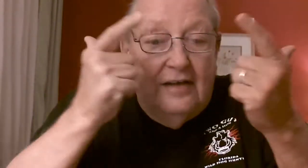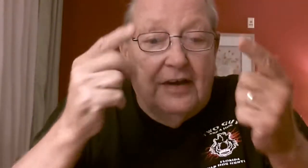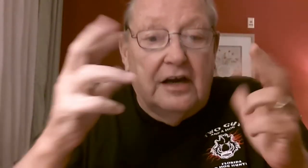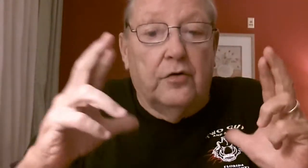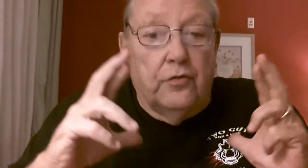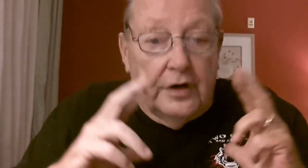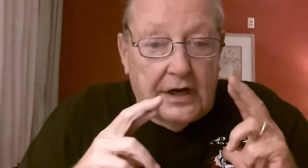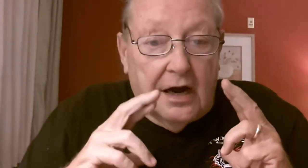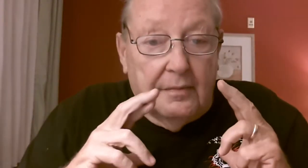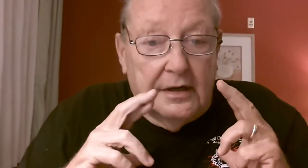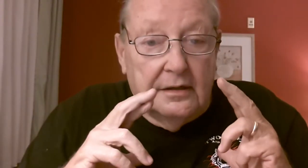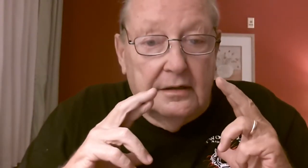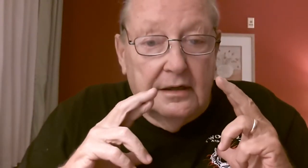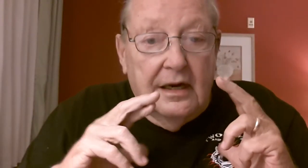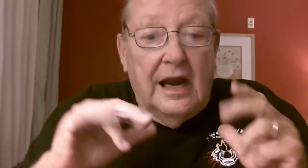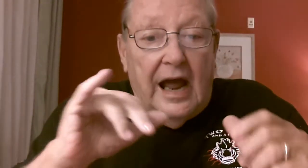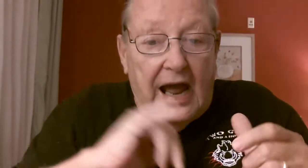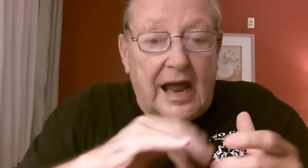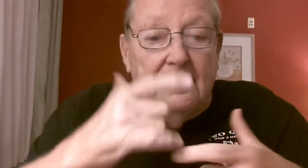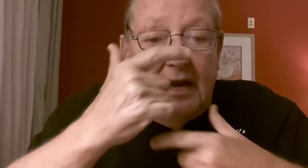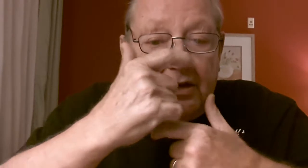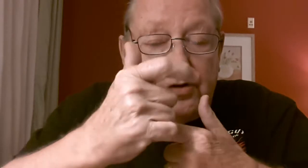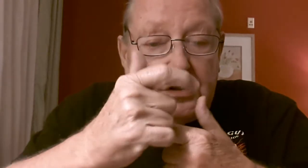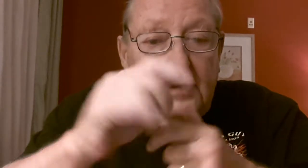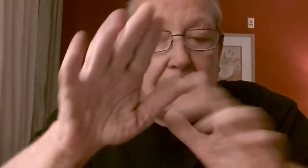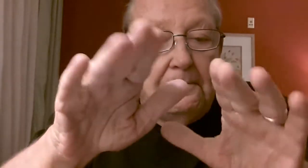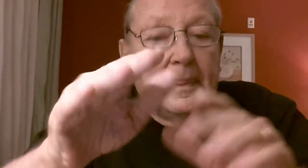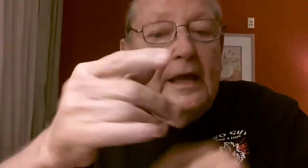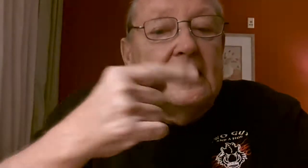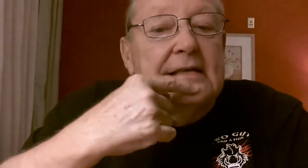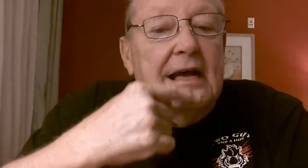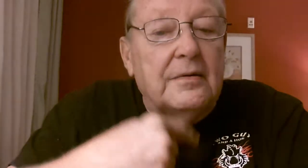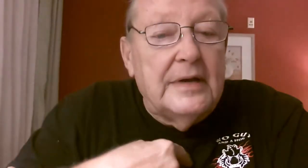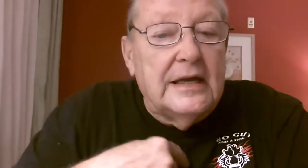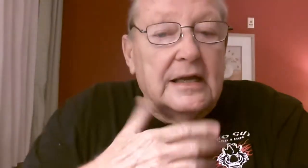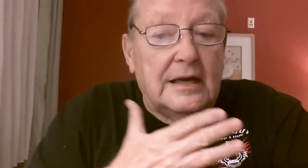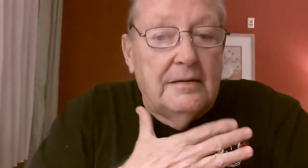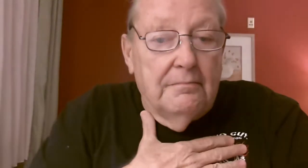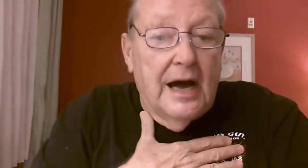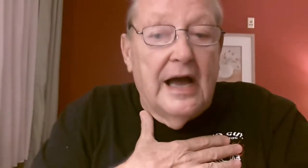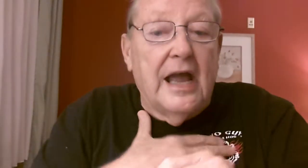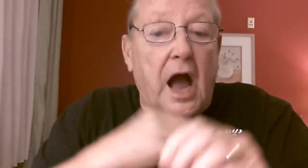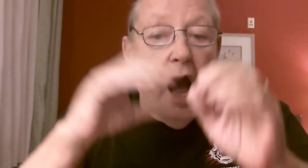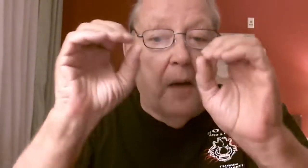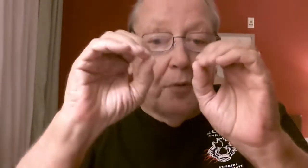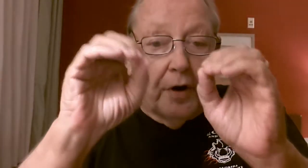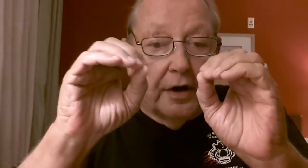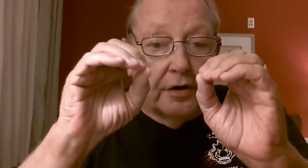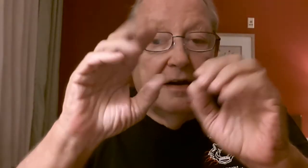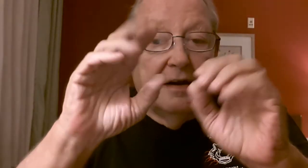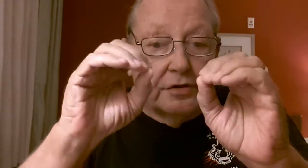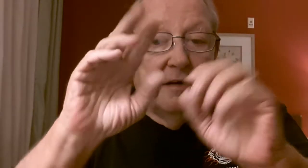living retirement. I'm interested. Tell me my operators,